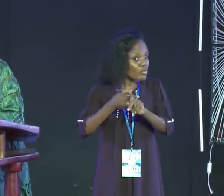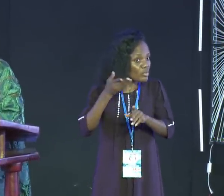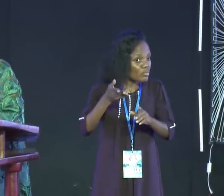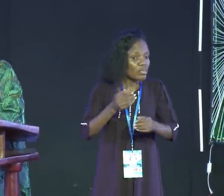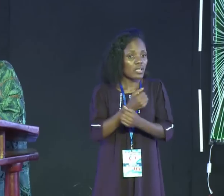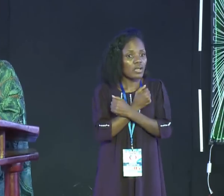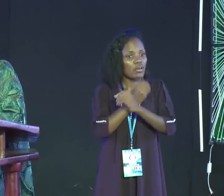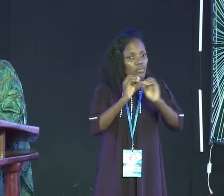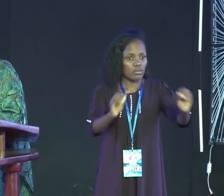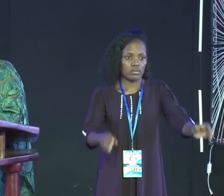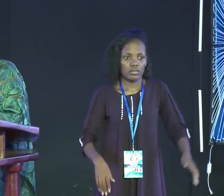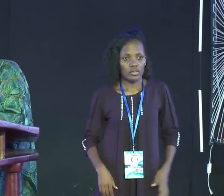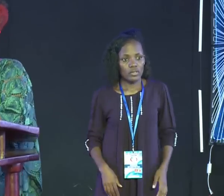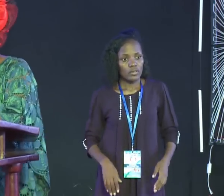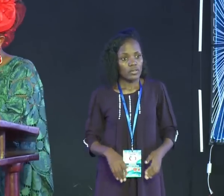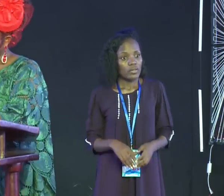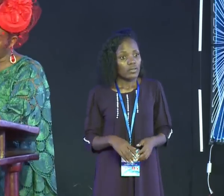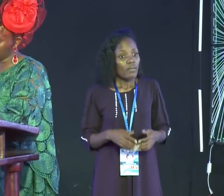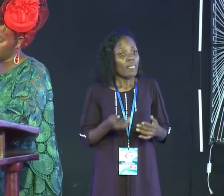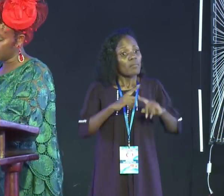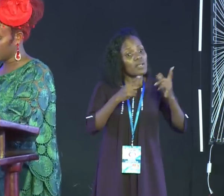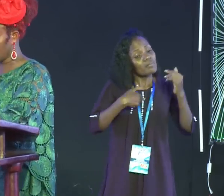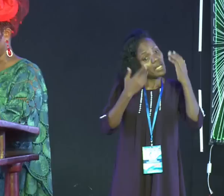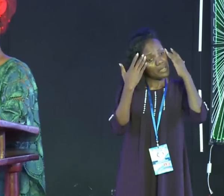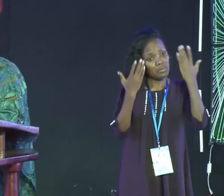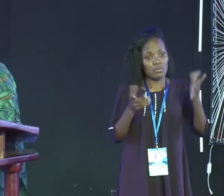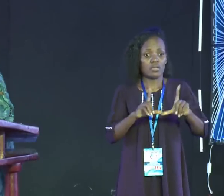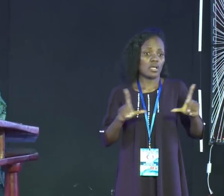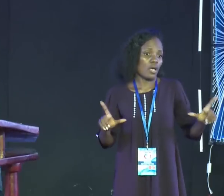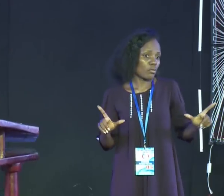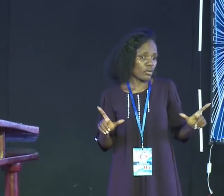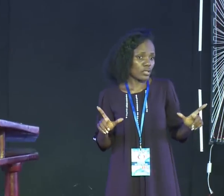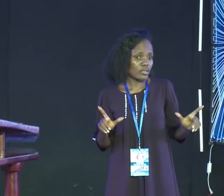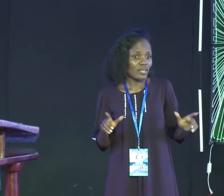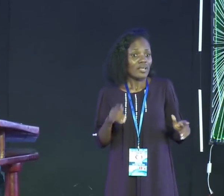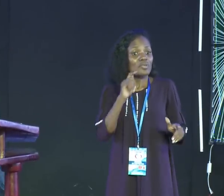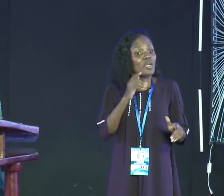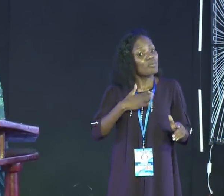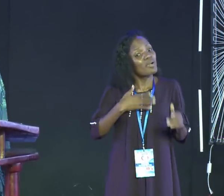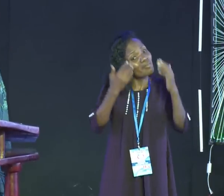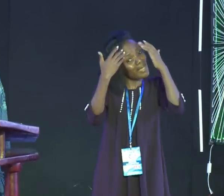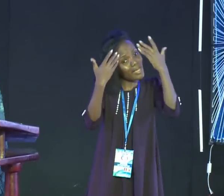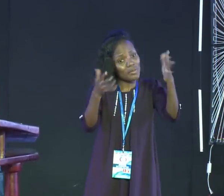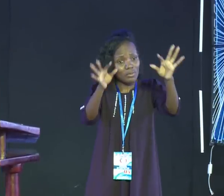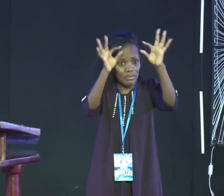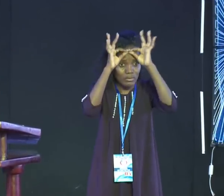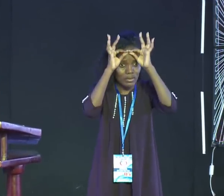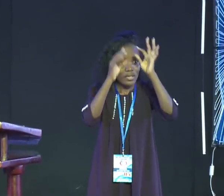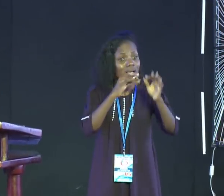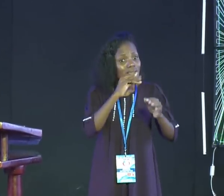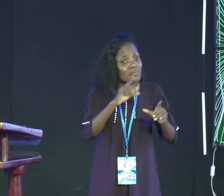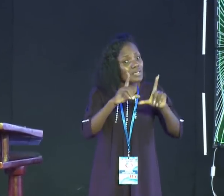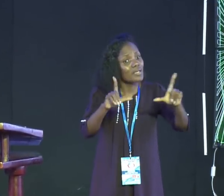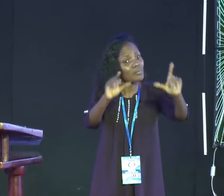Simanyi nno nalulimi. I don't even know the language. N'okulwogera sirwogera. I don't even speak